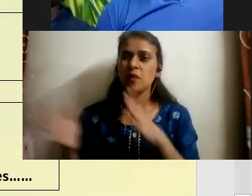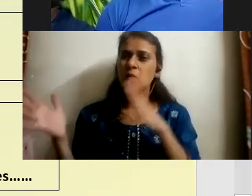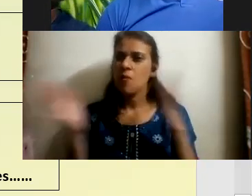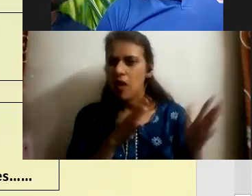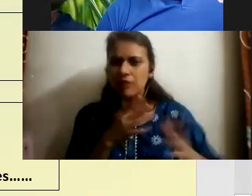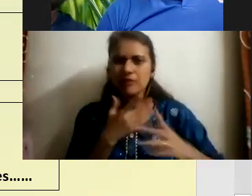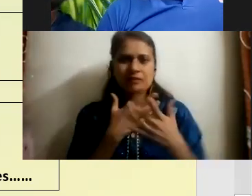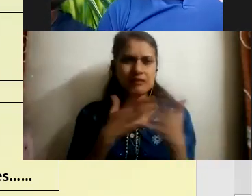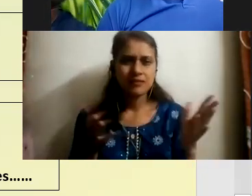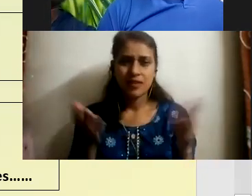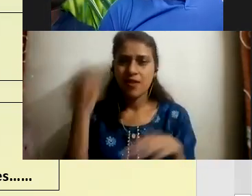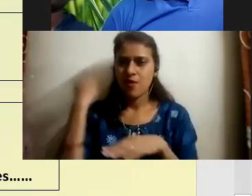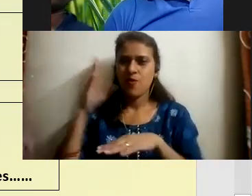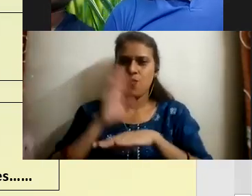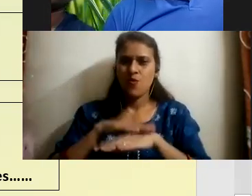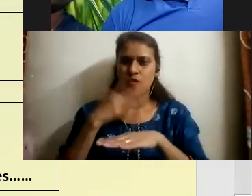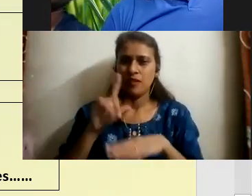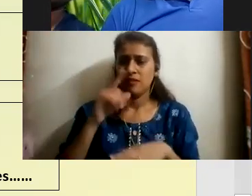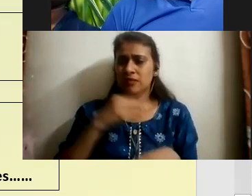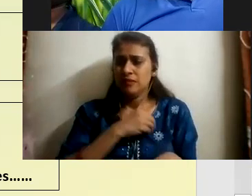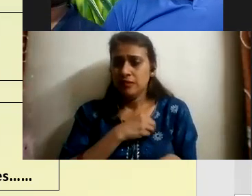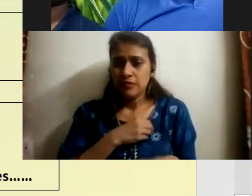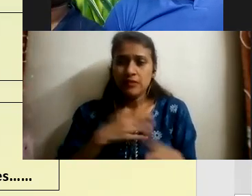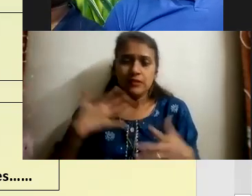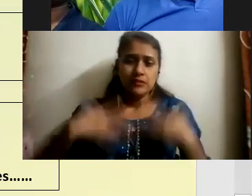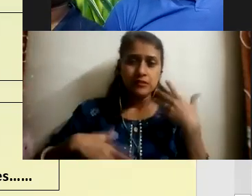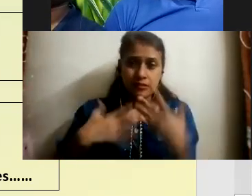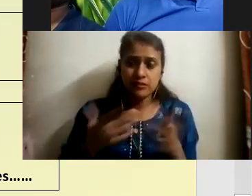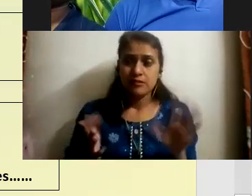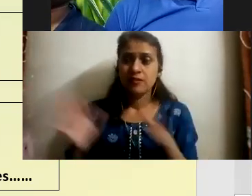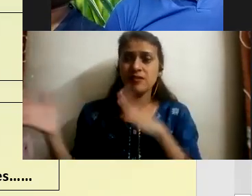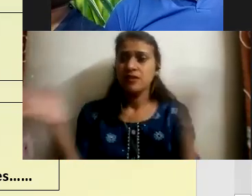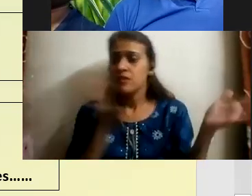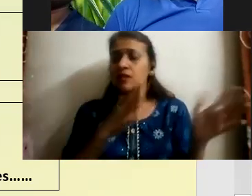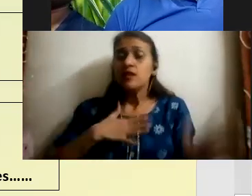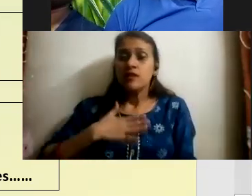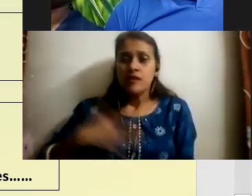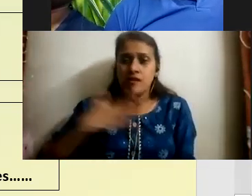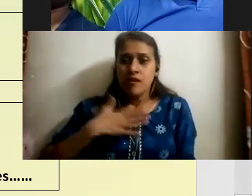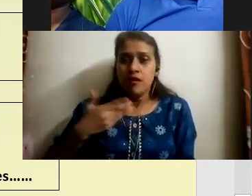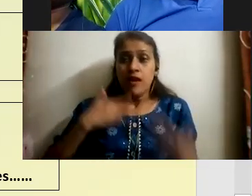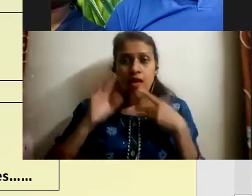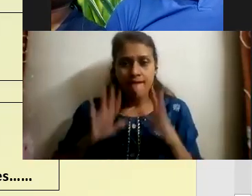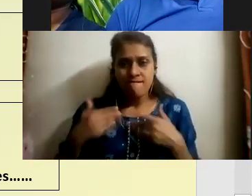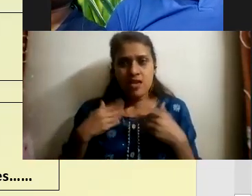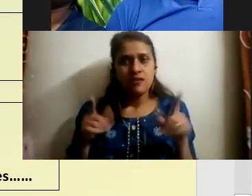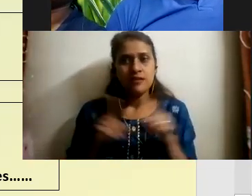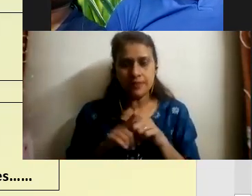also one of the person who is suffering because of that, you know, having breathlessness. And